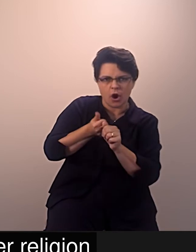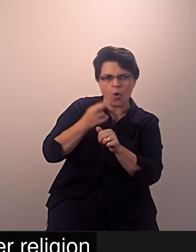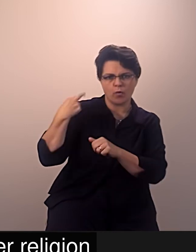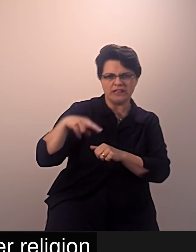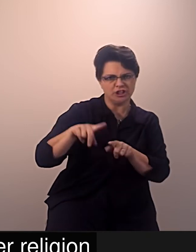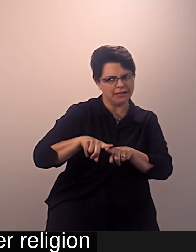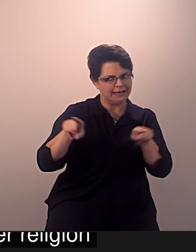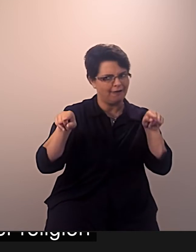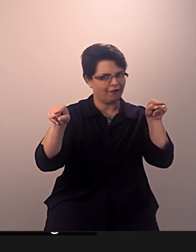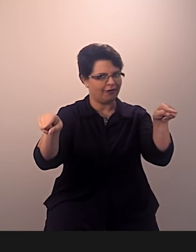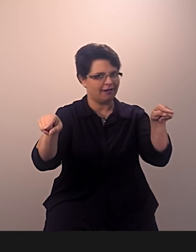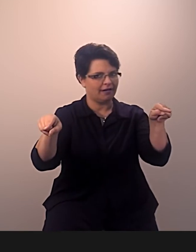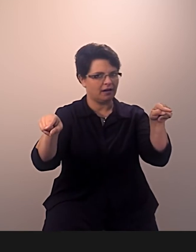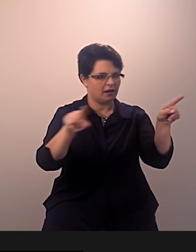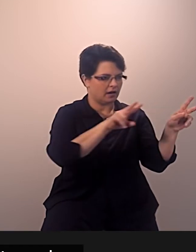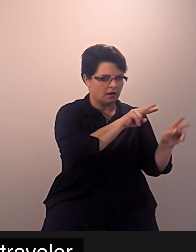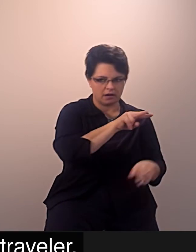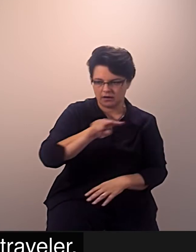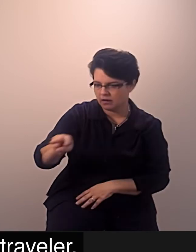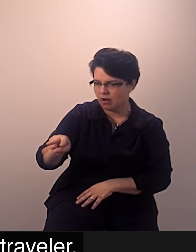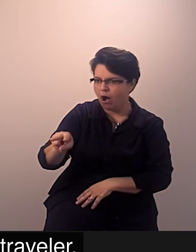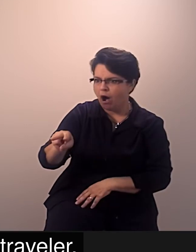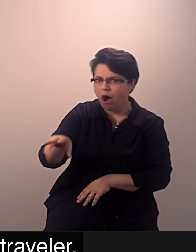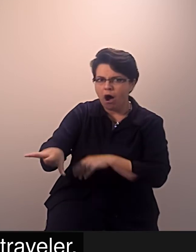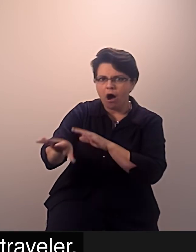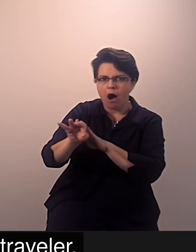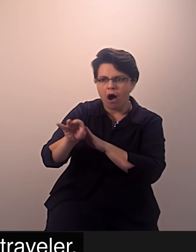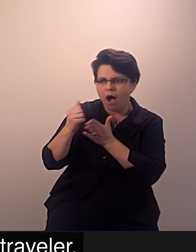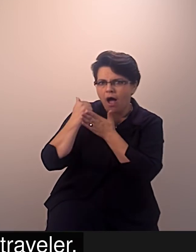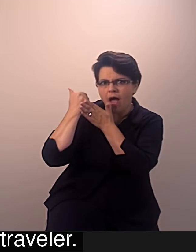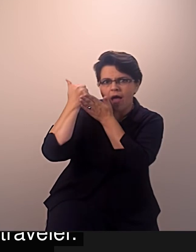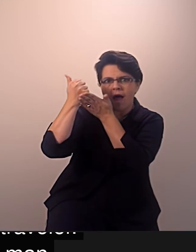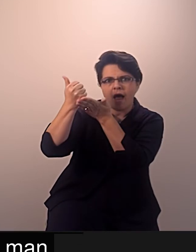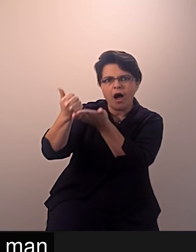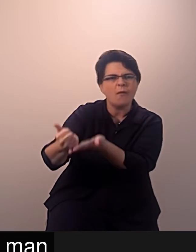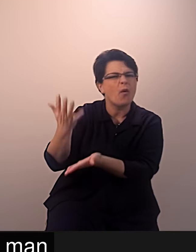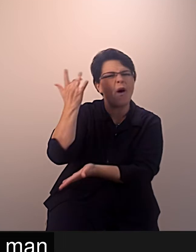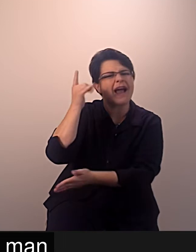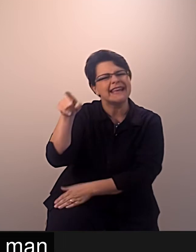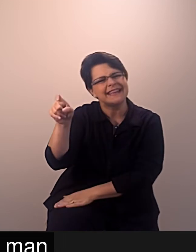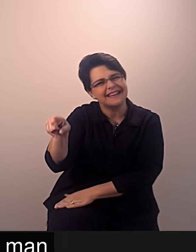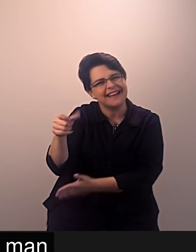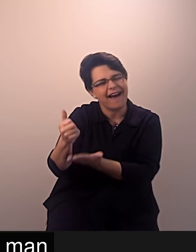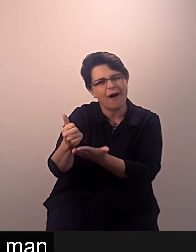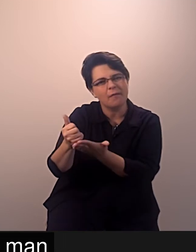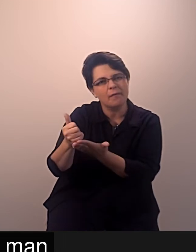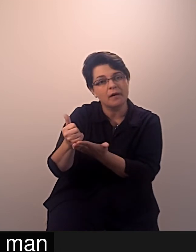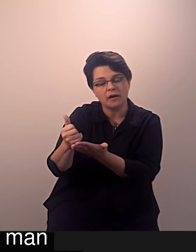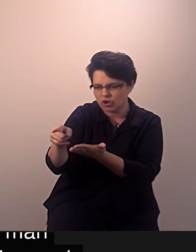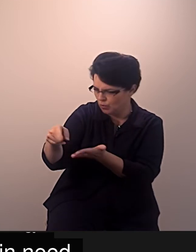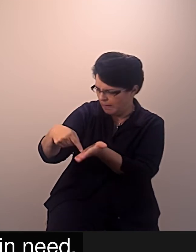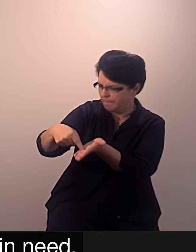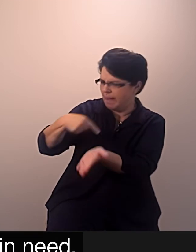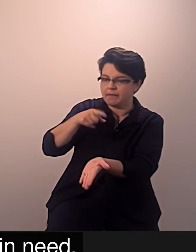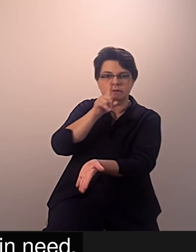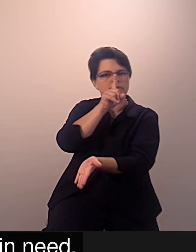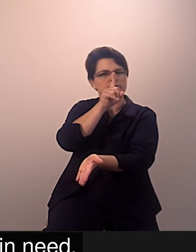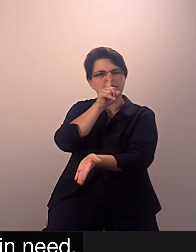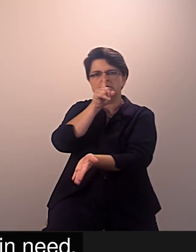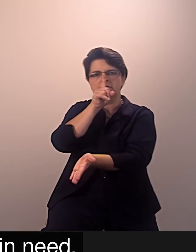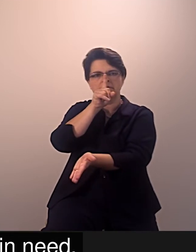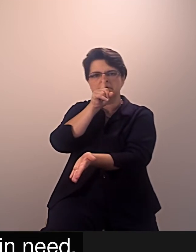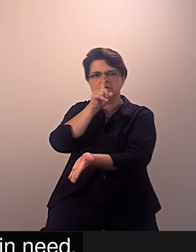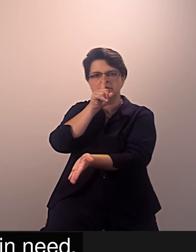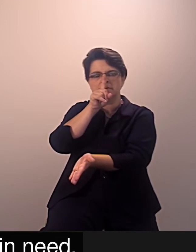injured traveler. He helped the man because he was in need. He did not ask payment. Jesus